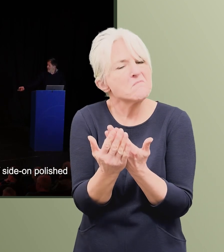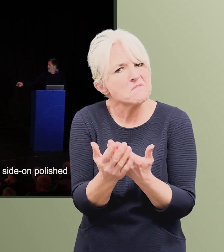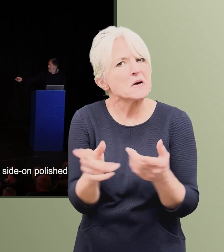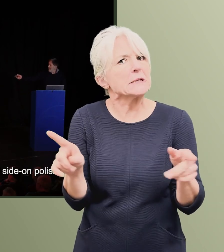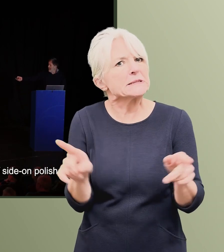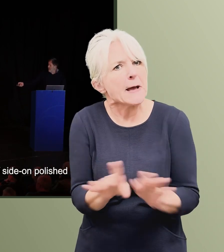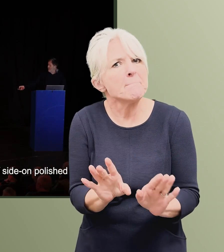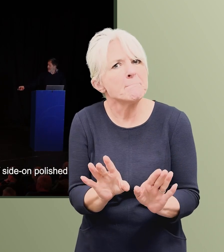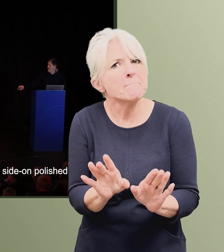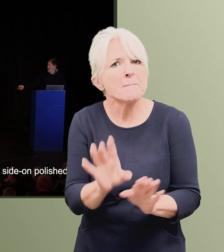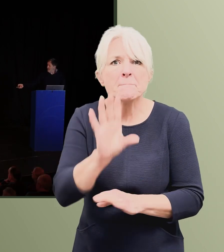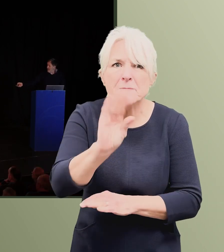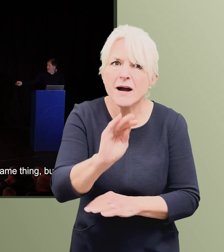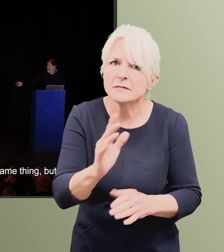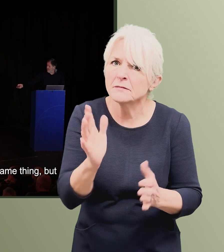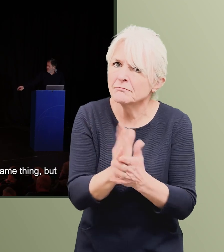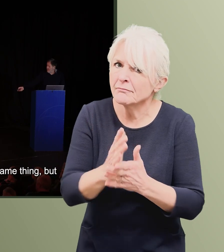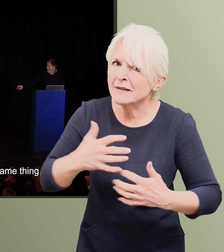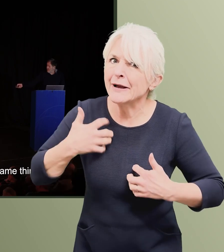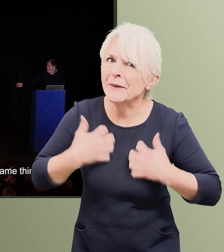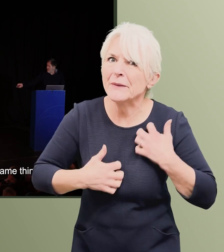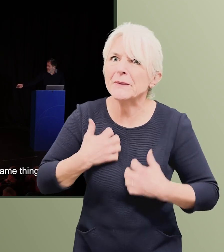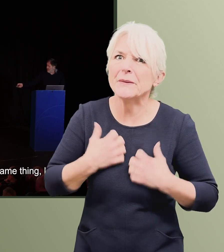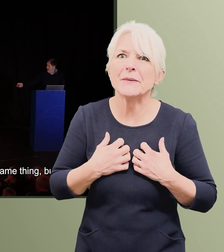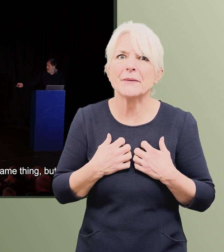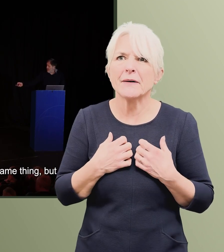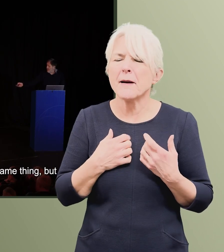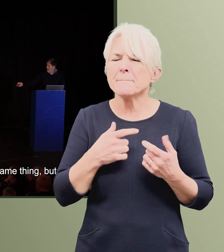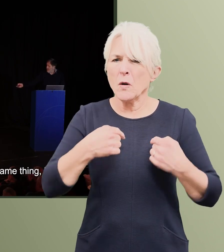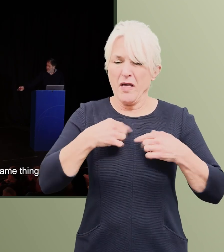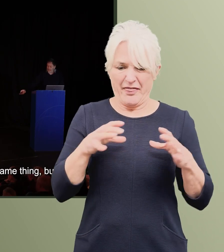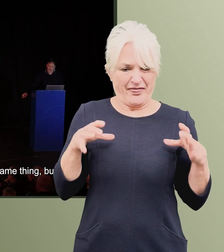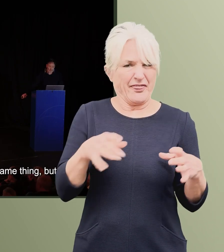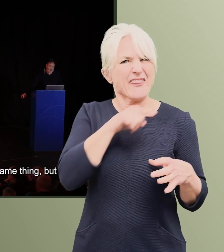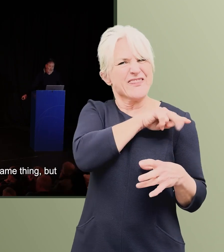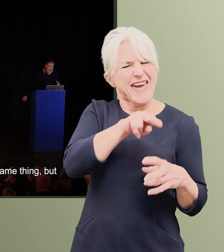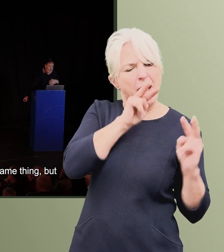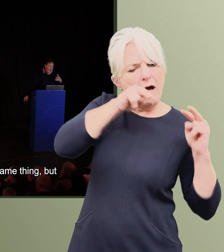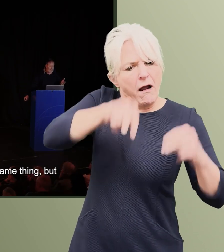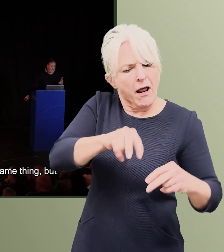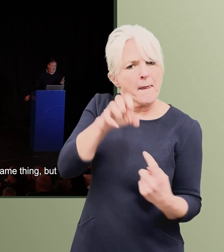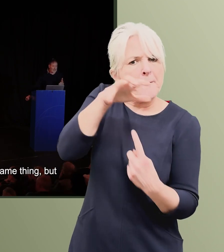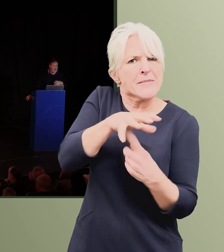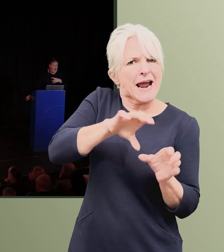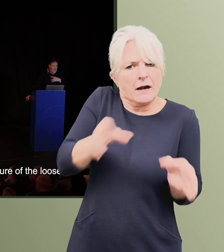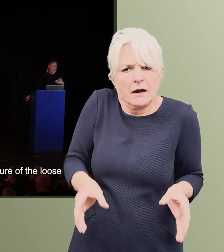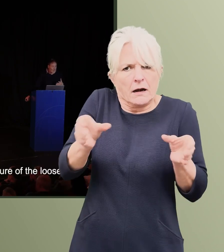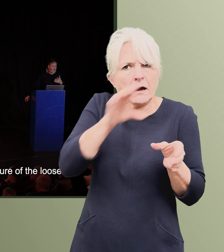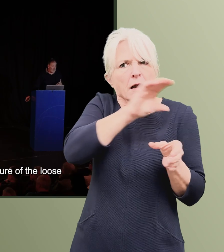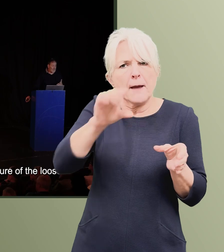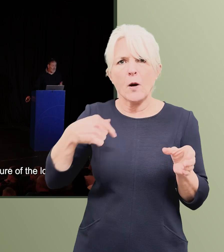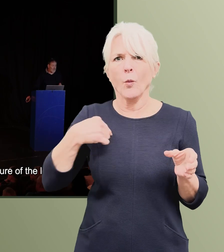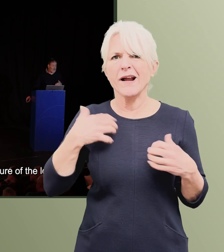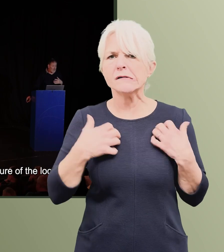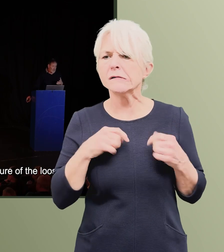polished plan of that site and Chris Barker's. And they're very much the similar thing. But again, I hasten to add, we were